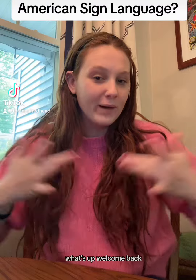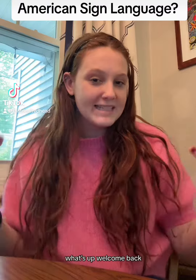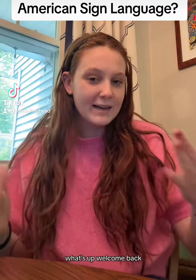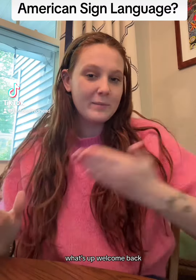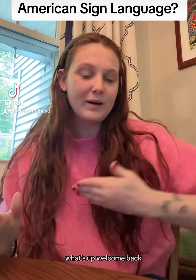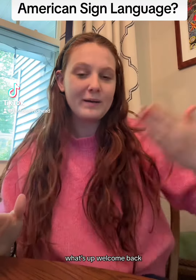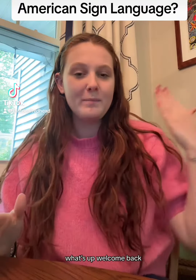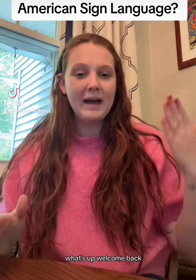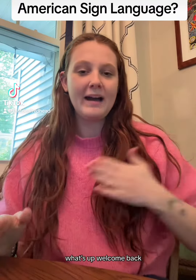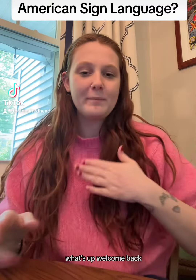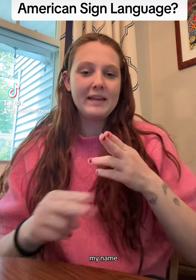What's up? Welcome back.